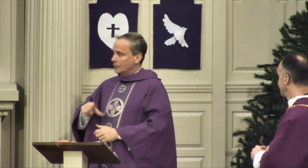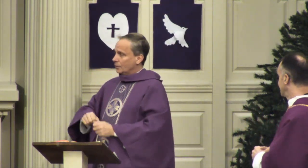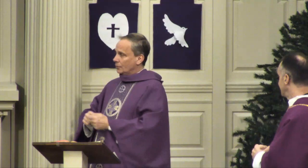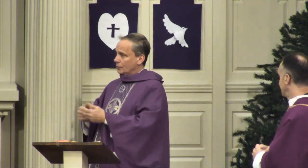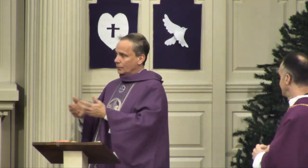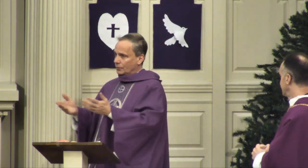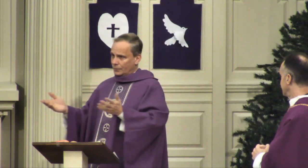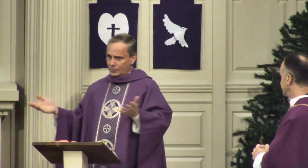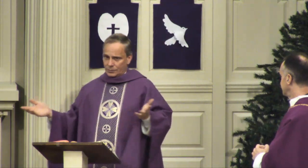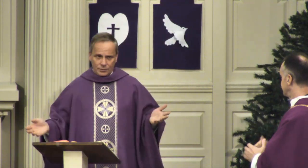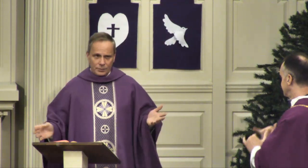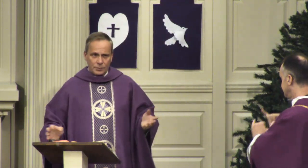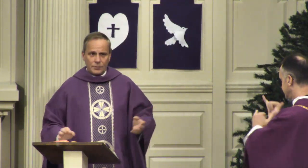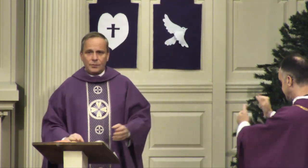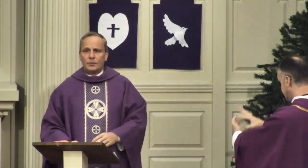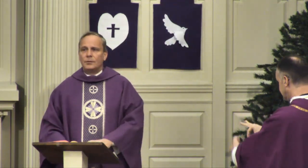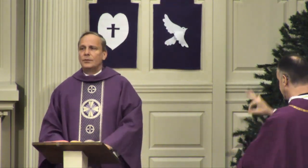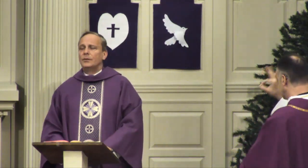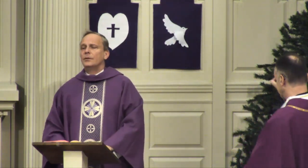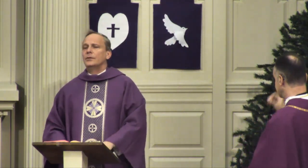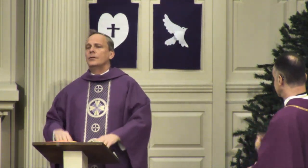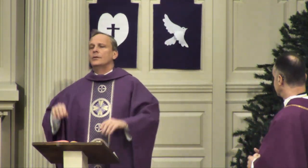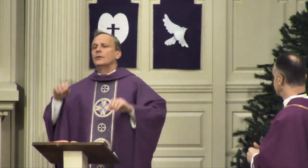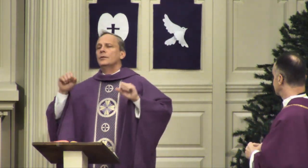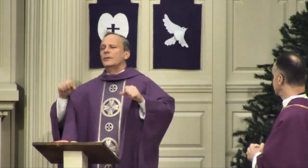The Lord be with you.